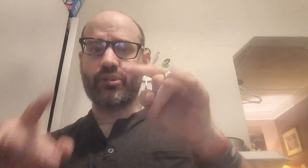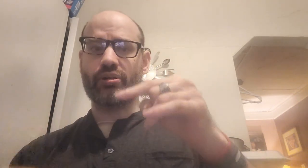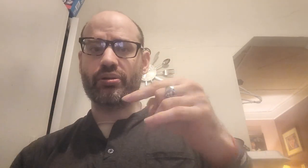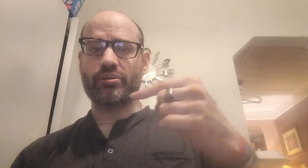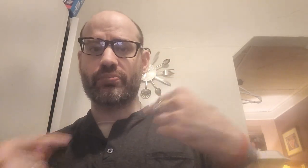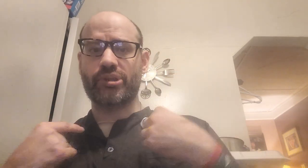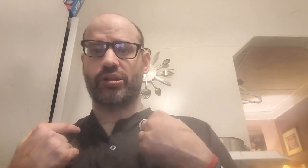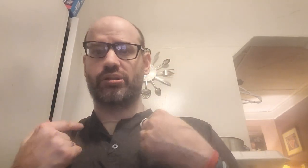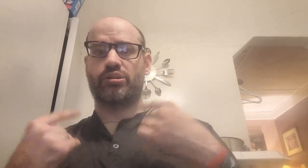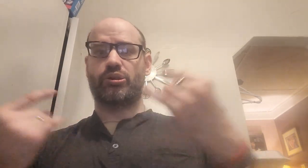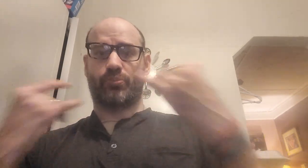Yeah,